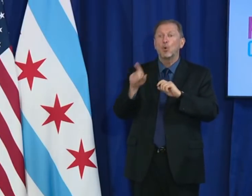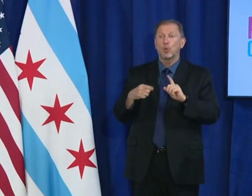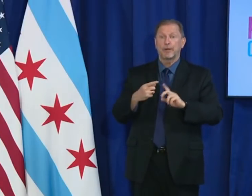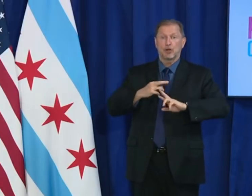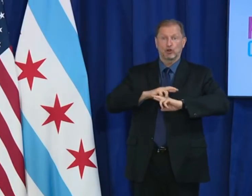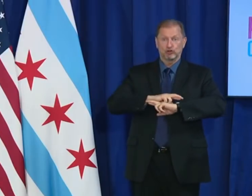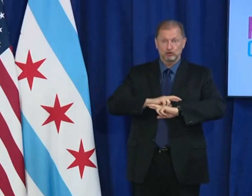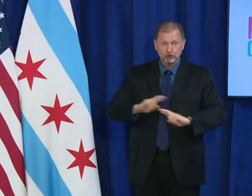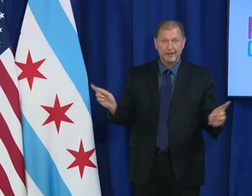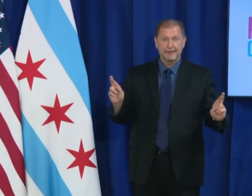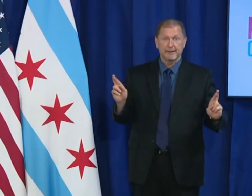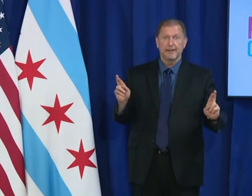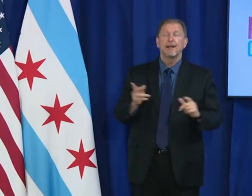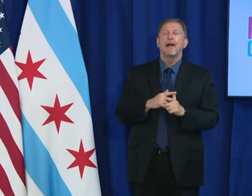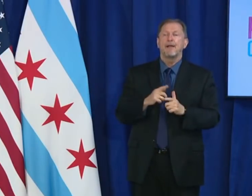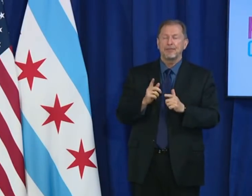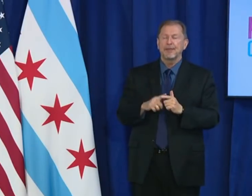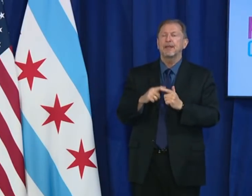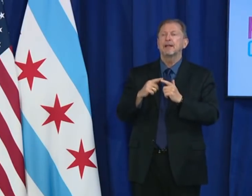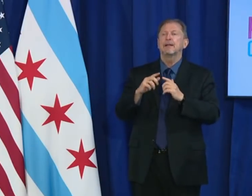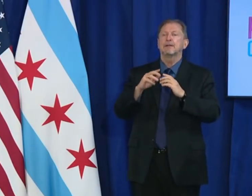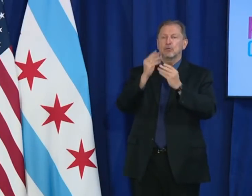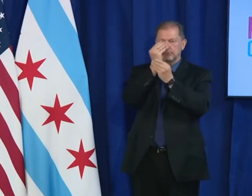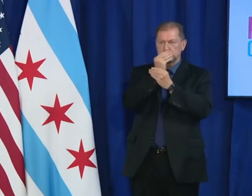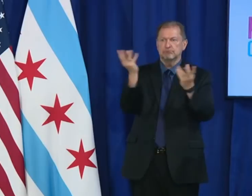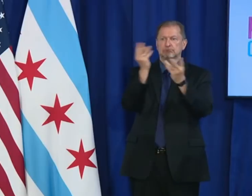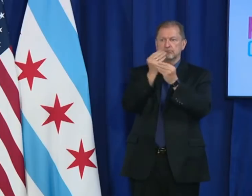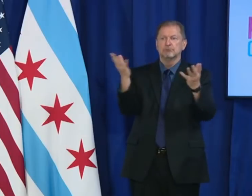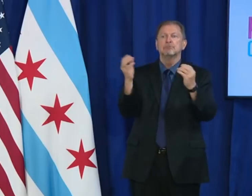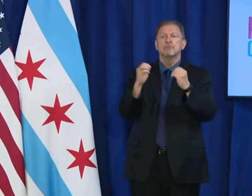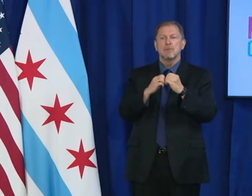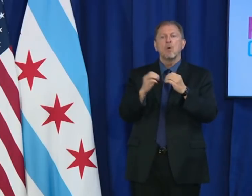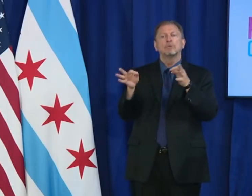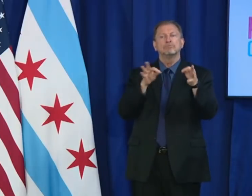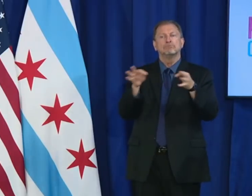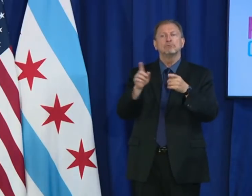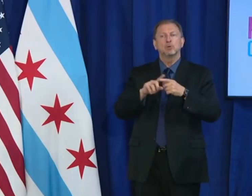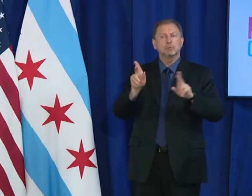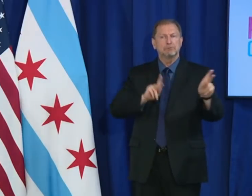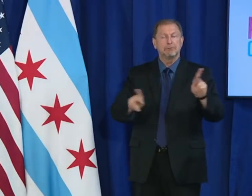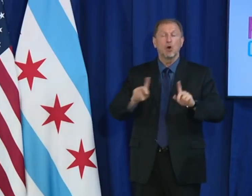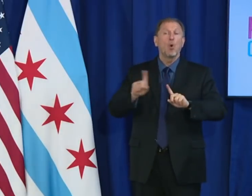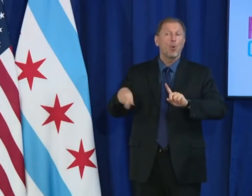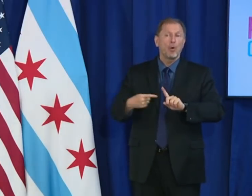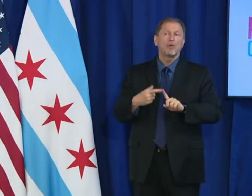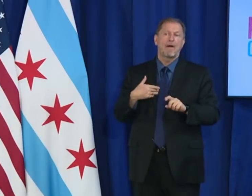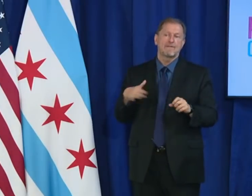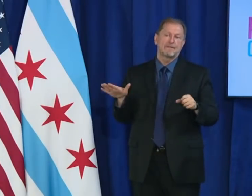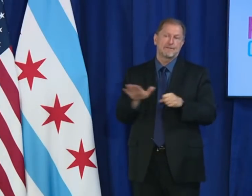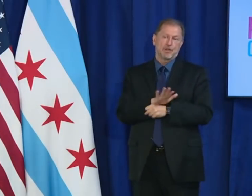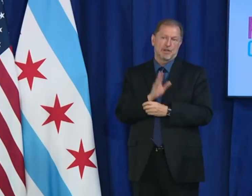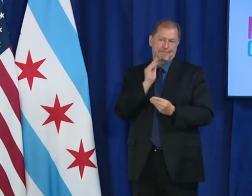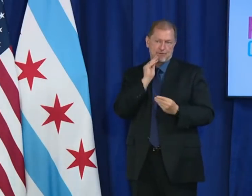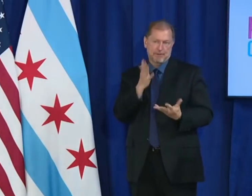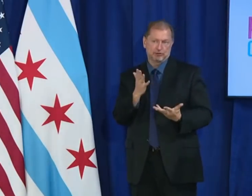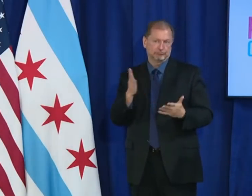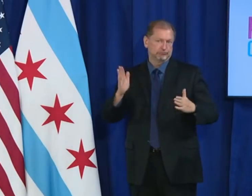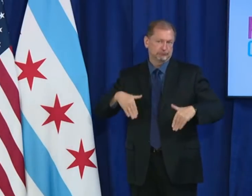be able to get additional vaccine information out to the public when it's available. And I'll let you chime in on either of those parts.